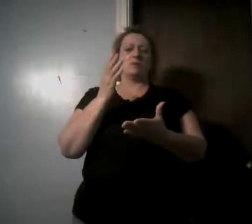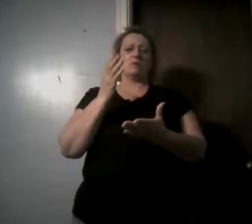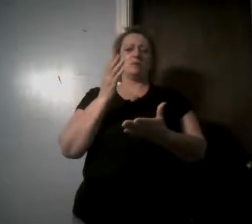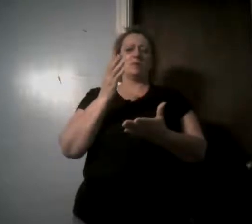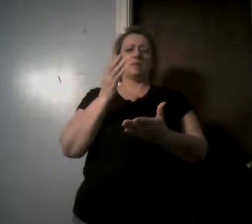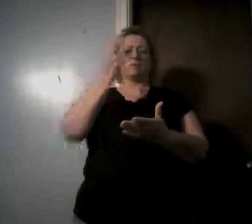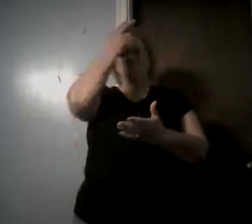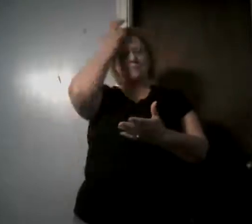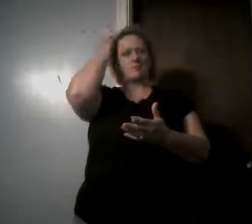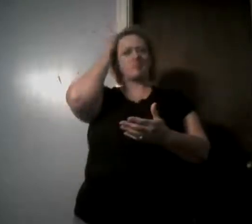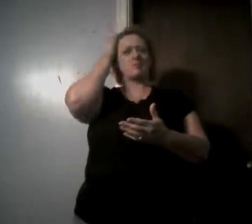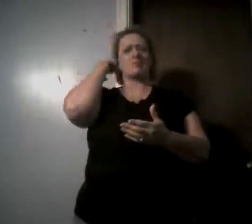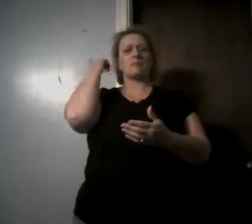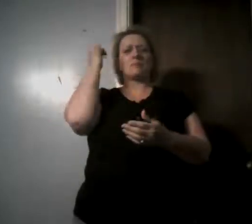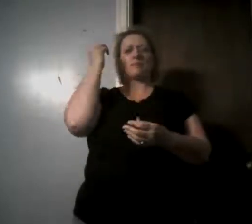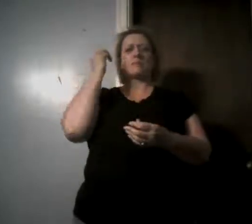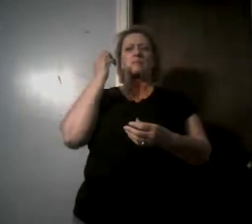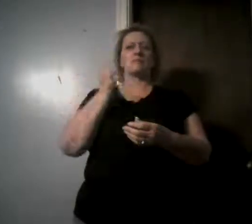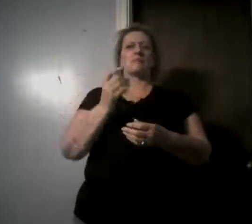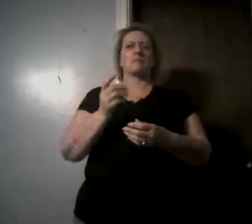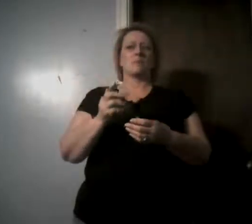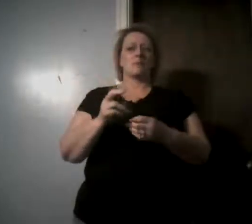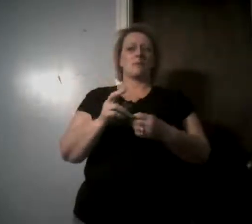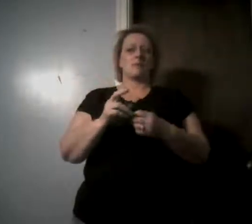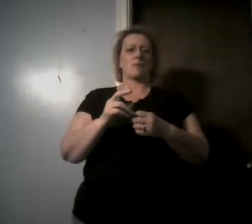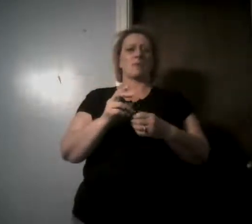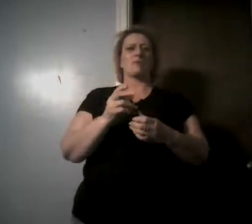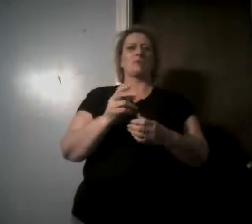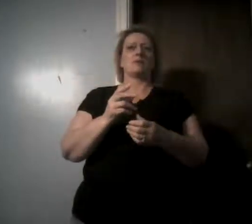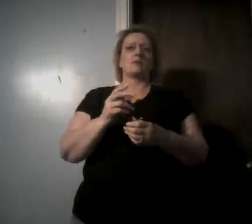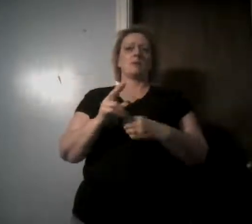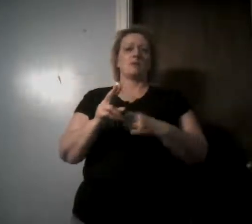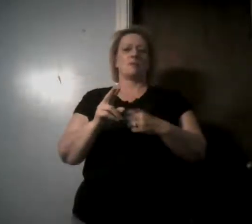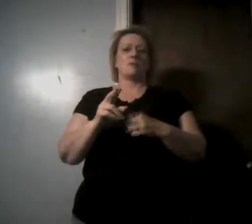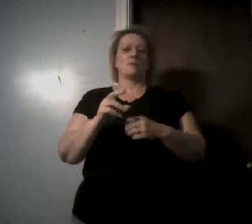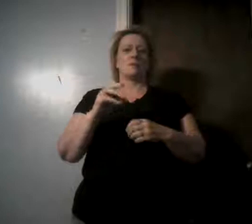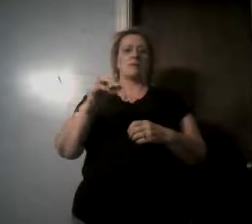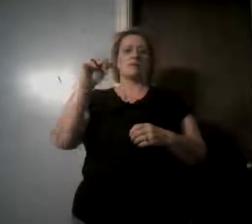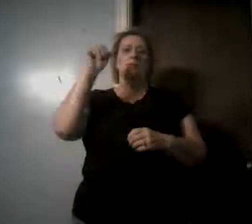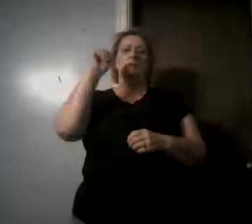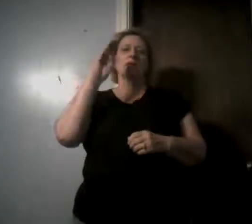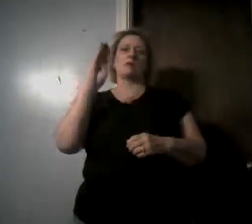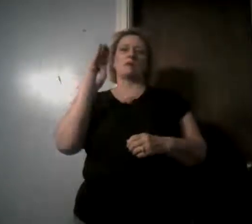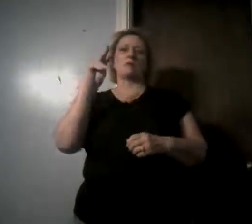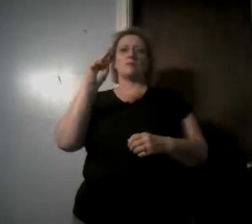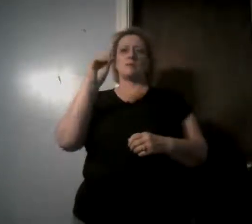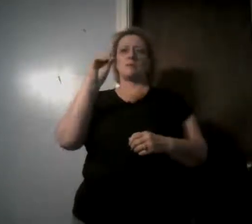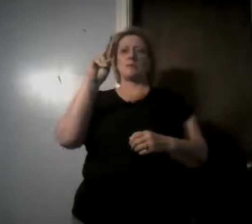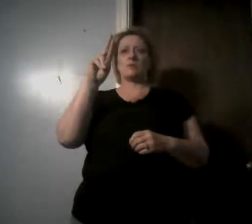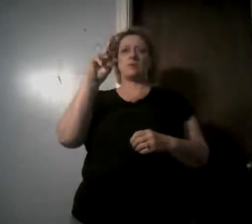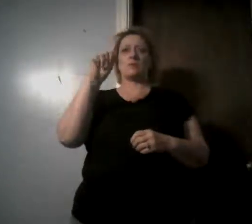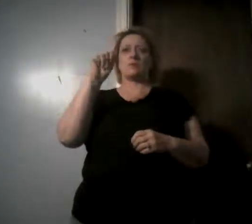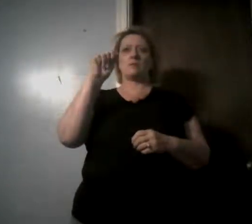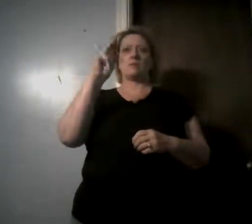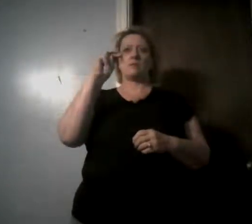Do it again. Uh, but but they can also form abnormally, causing a heart attack, stroke, or other serious medical